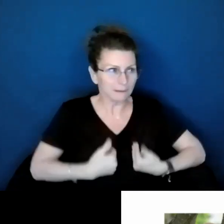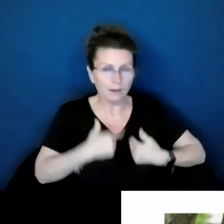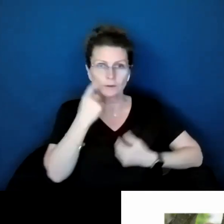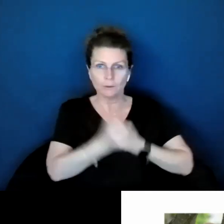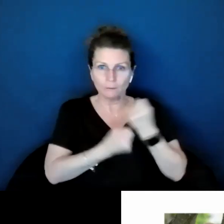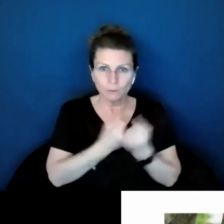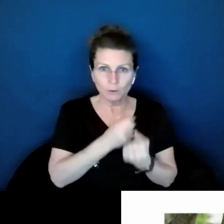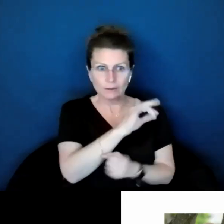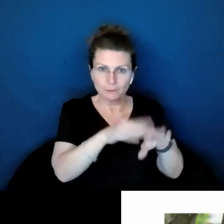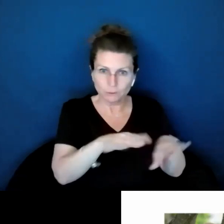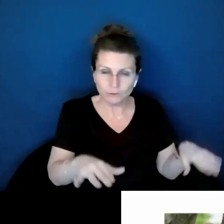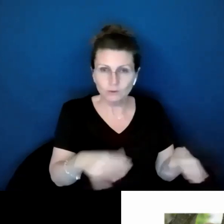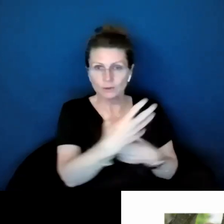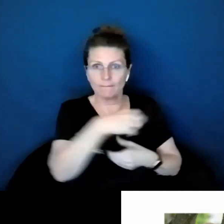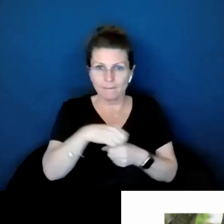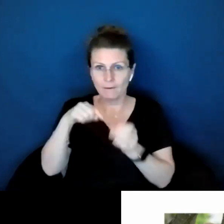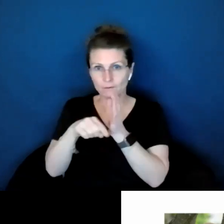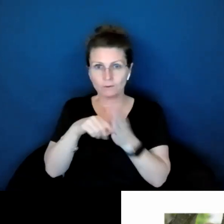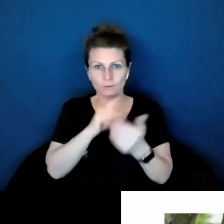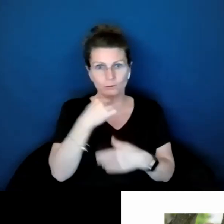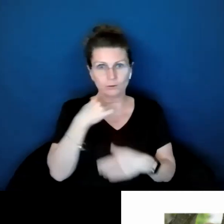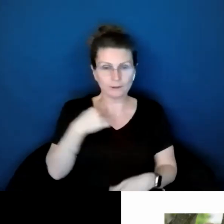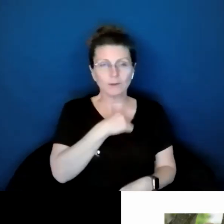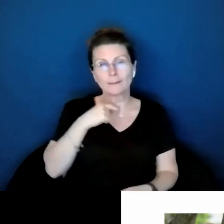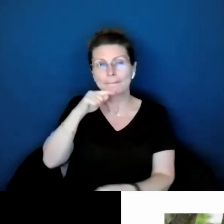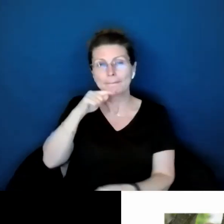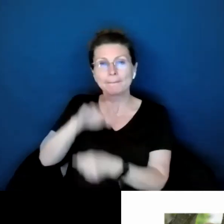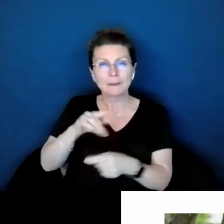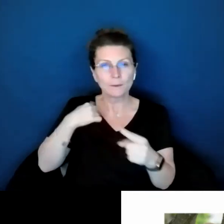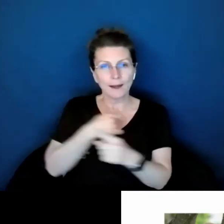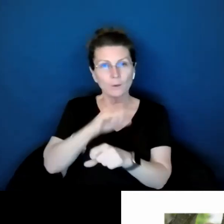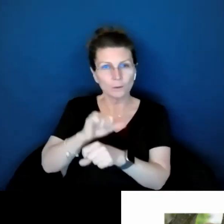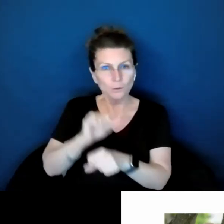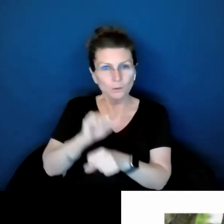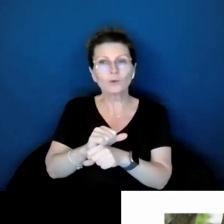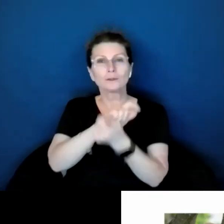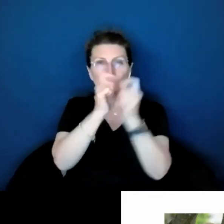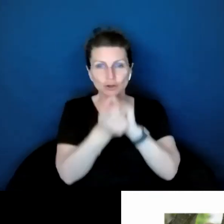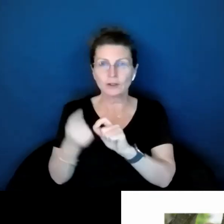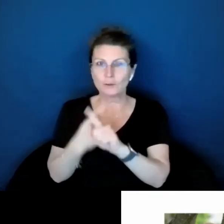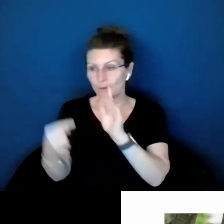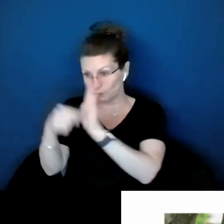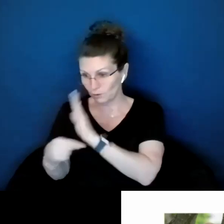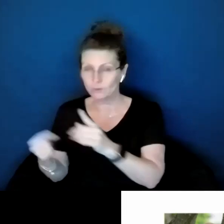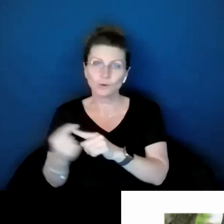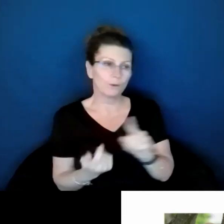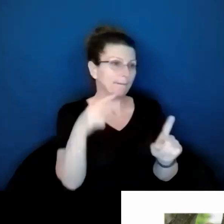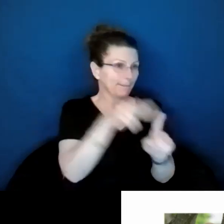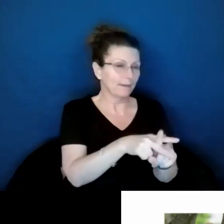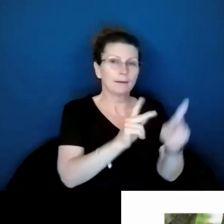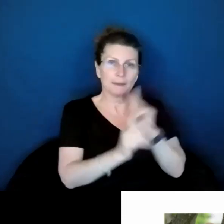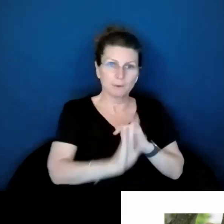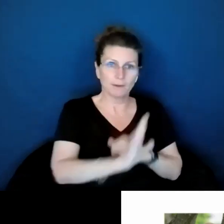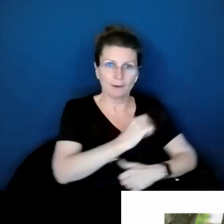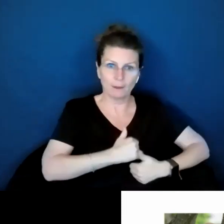research projects. I'm committed to ensuring that our work translates into meaningful impact in these families' lives. Thank